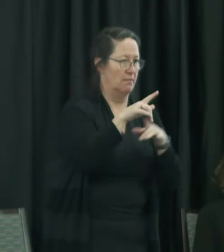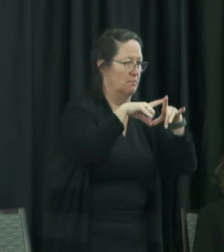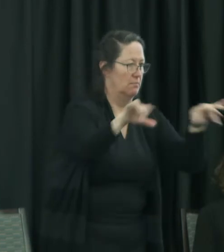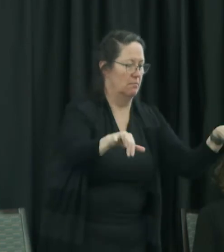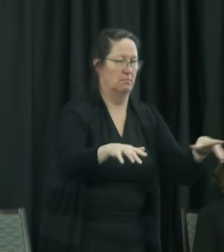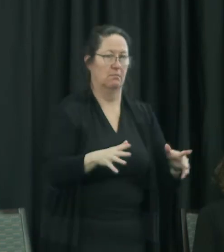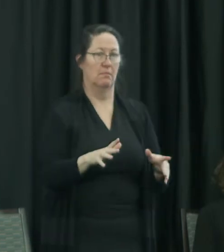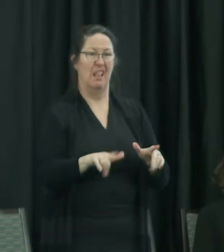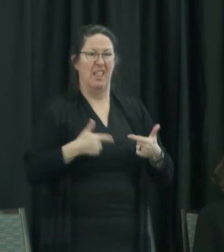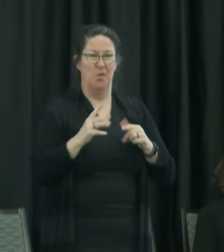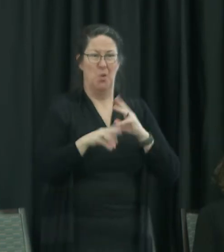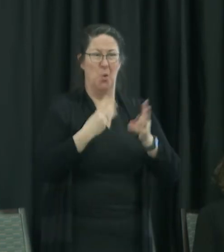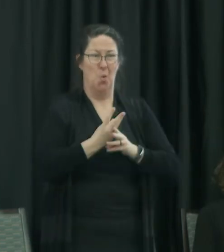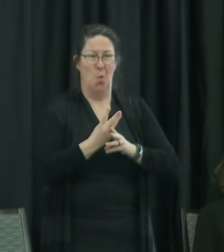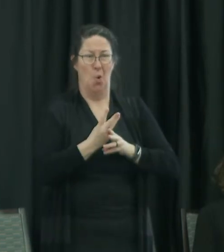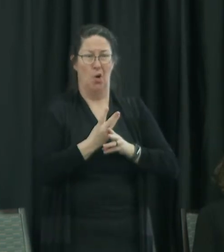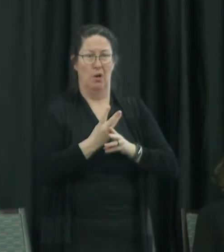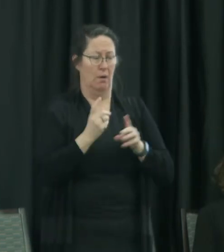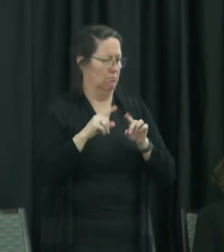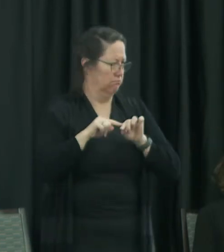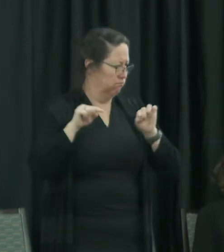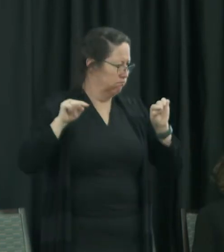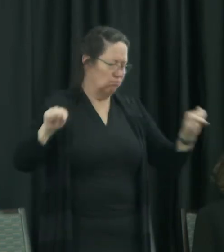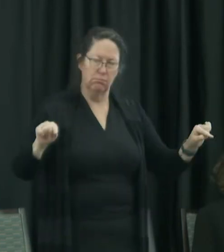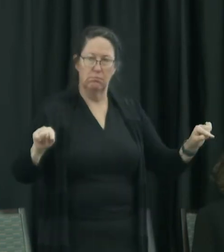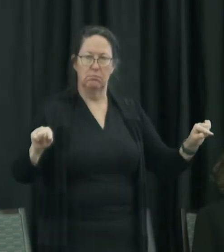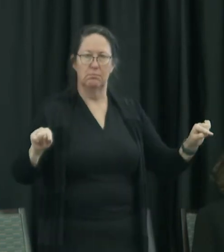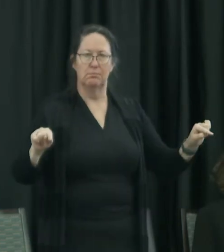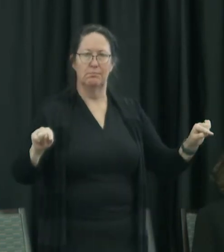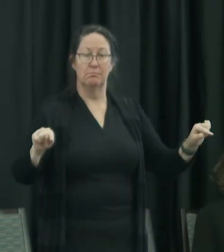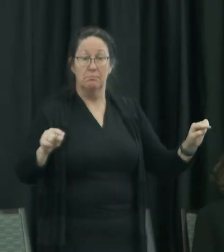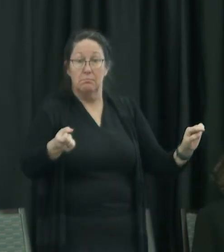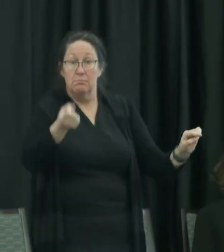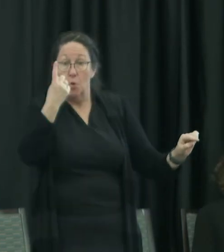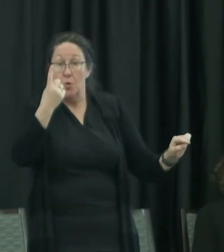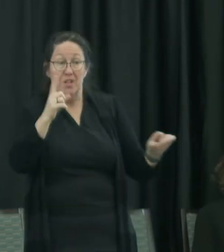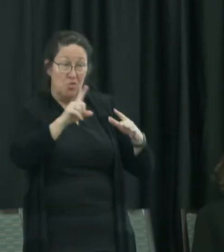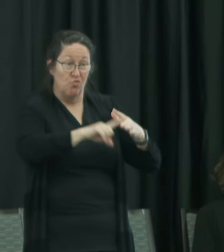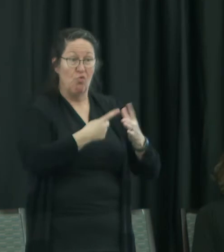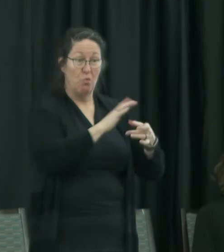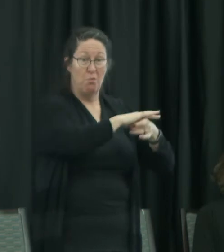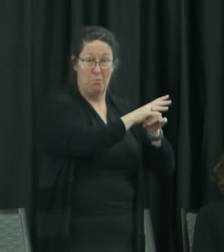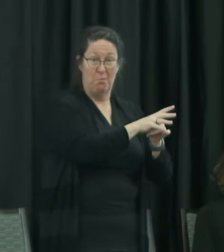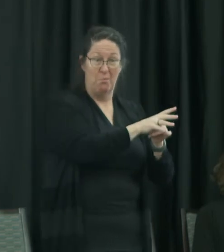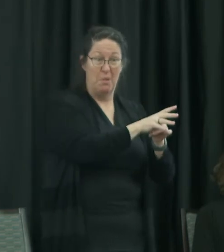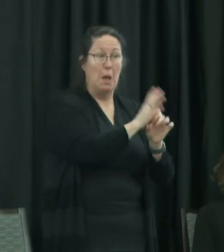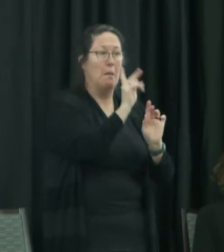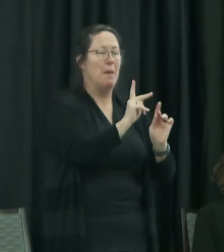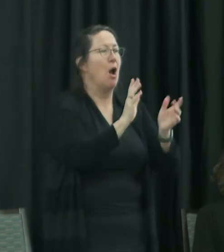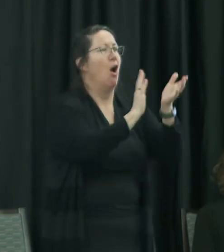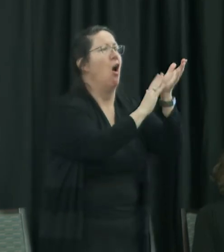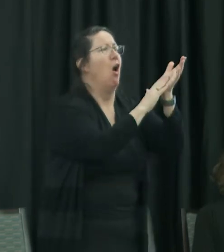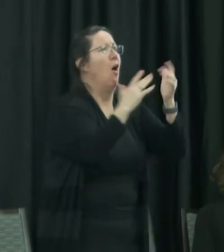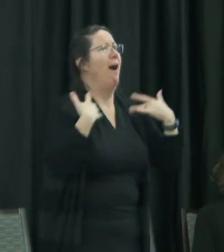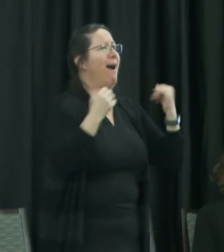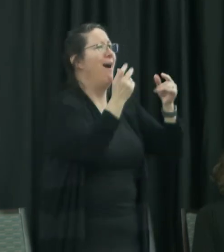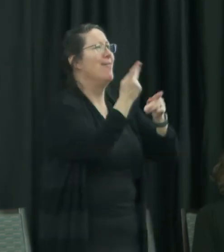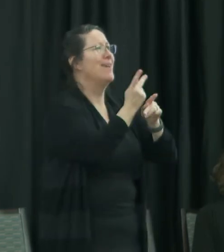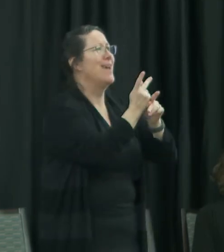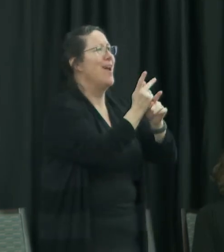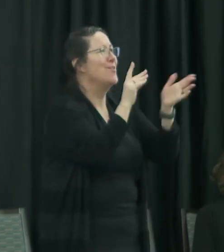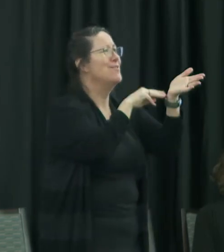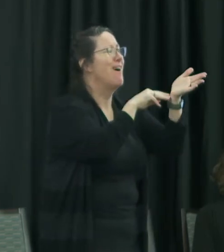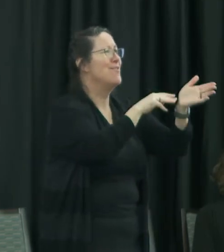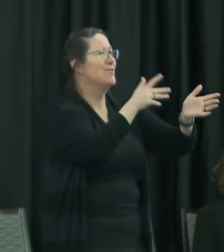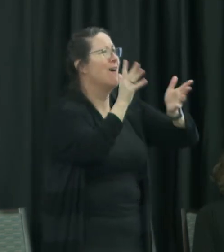time and living in a world of stark paradoxes. For instance, at the start of the pandemic, people cheered healthcare workers and